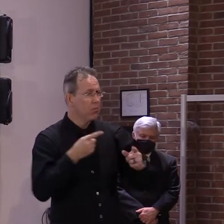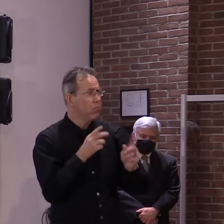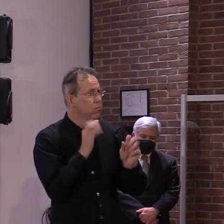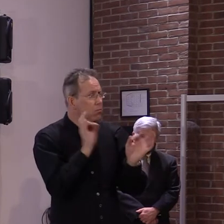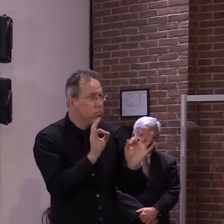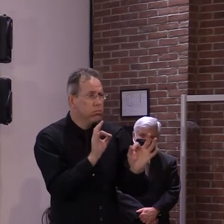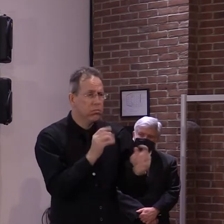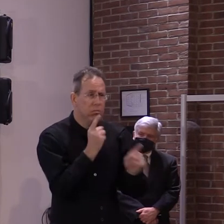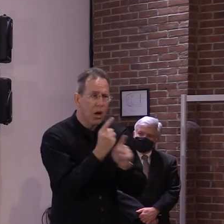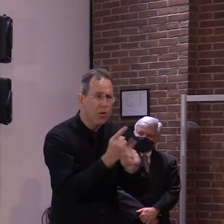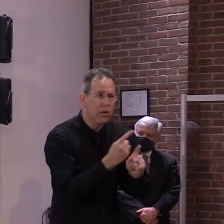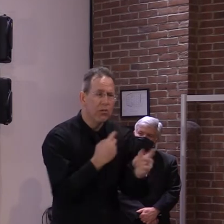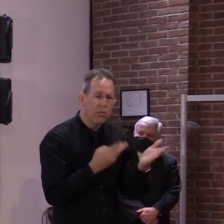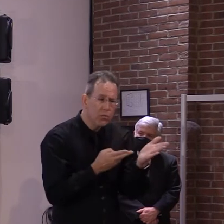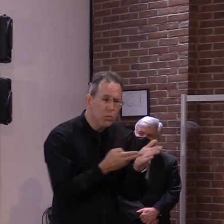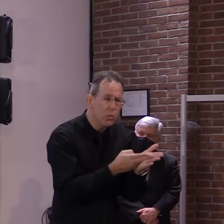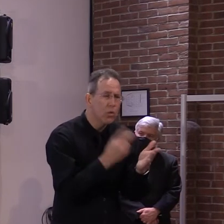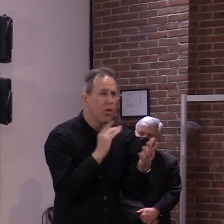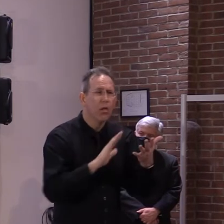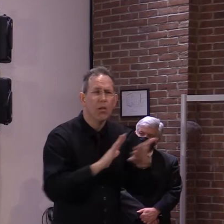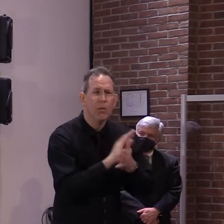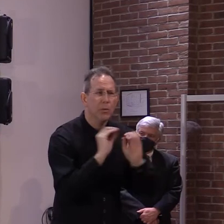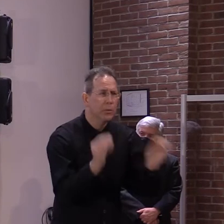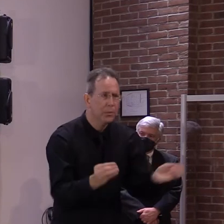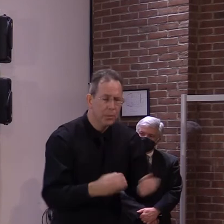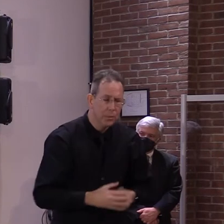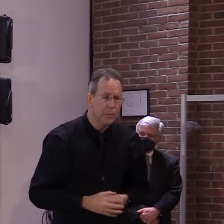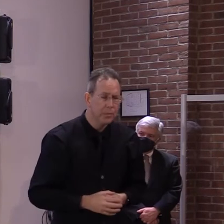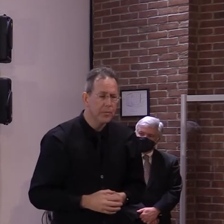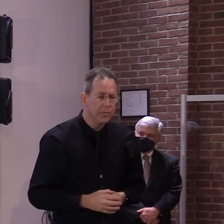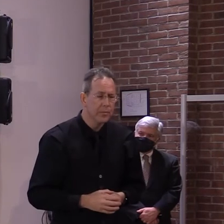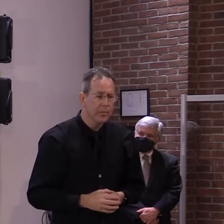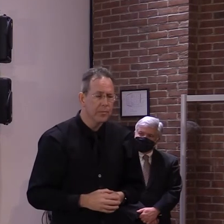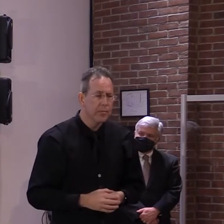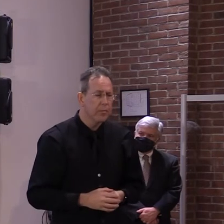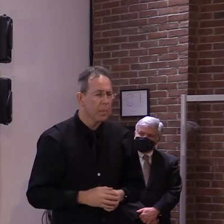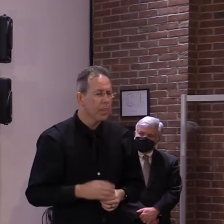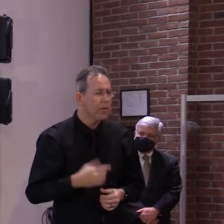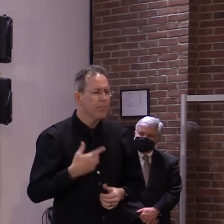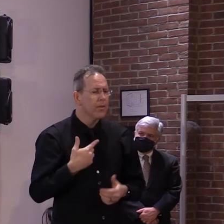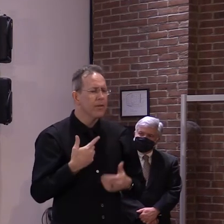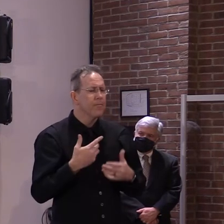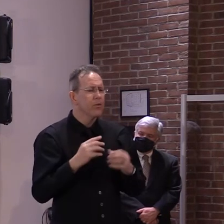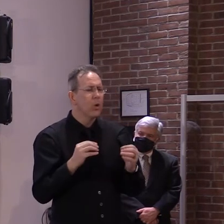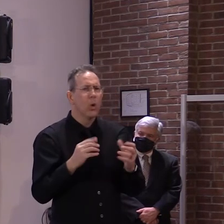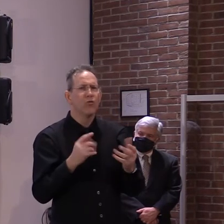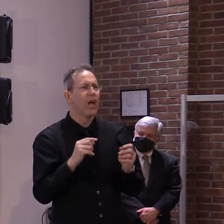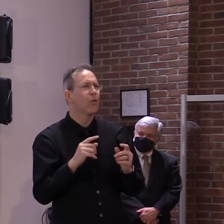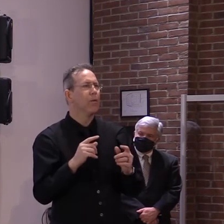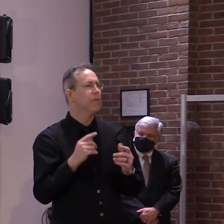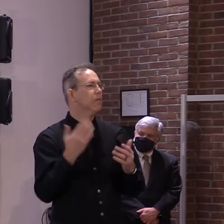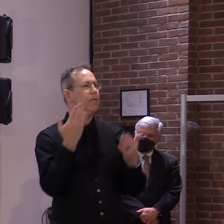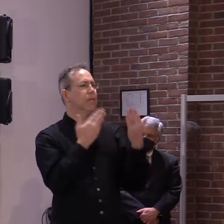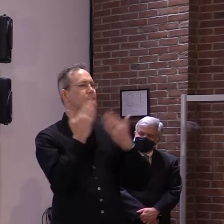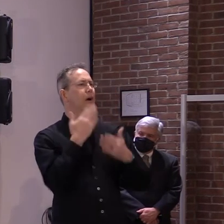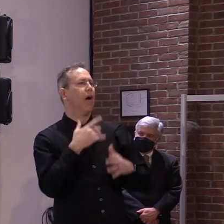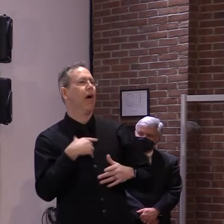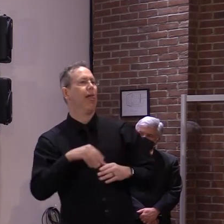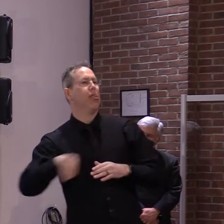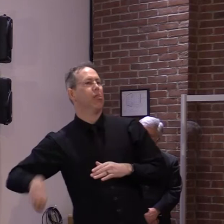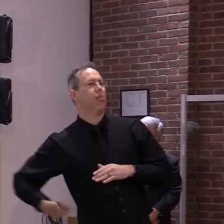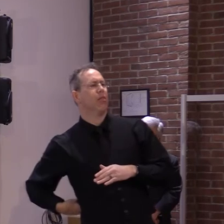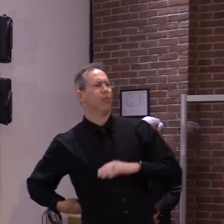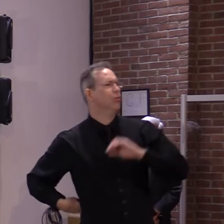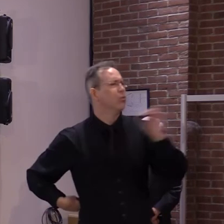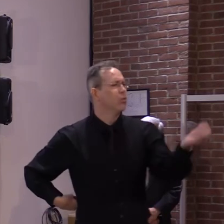to um i guess be less than transparent on that so i don't know if there's anything else you can